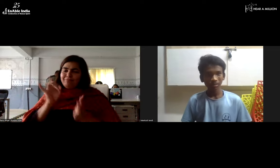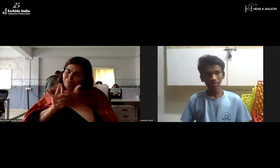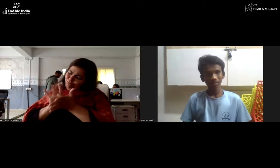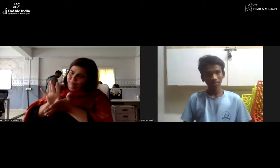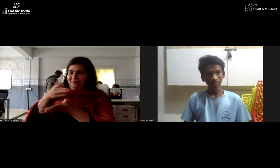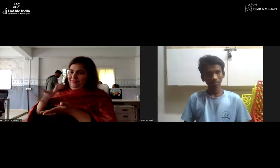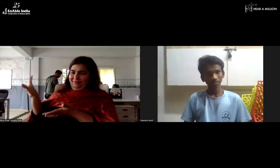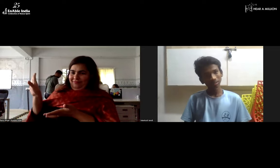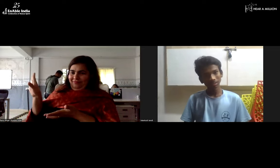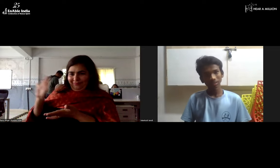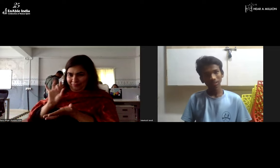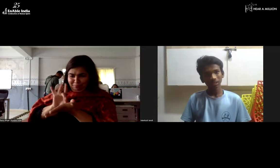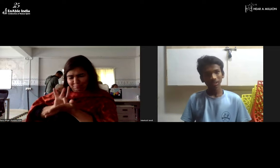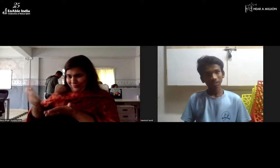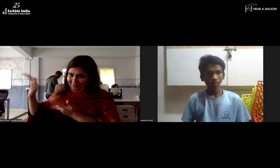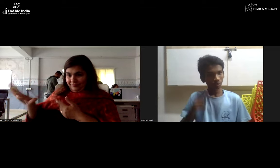Mantosh.